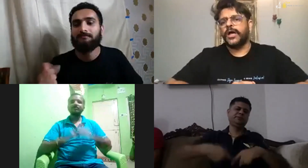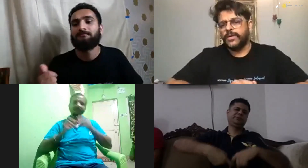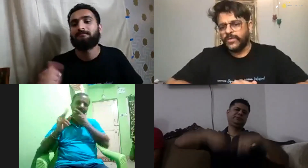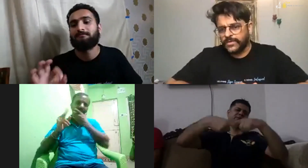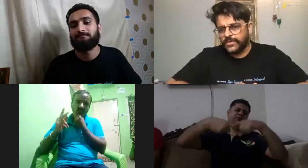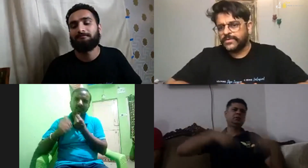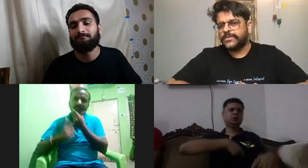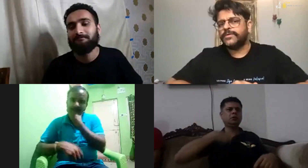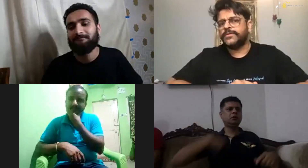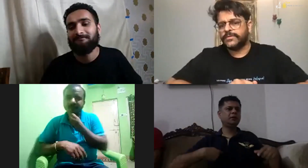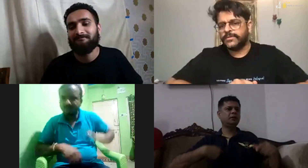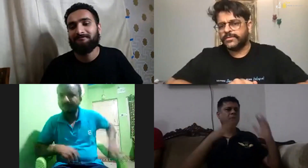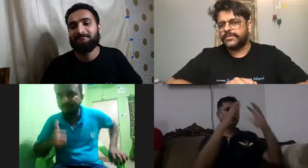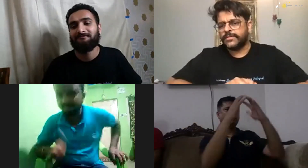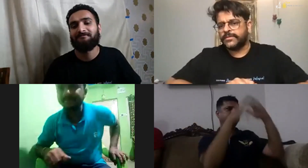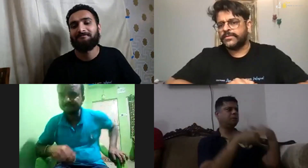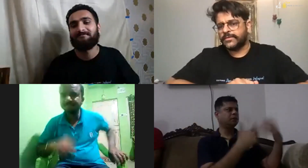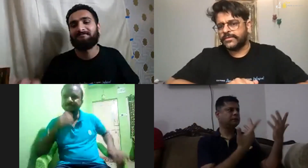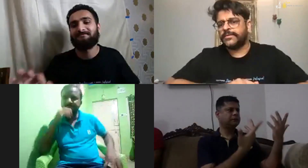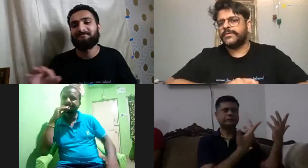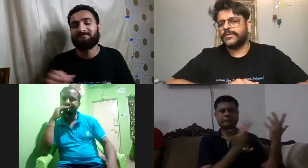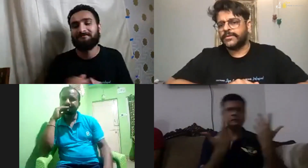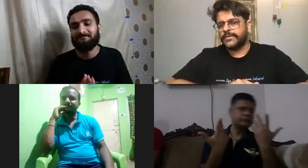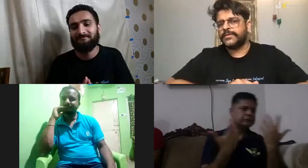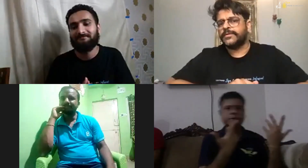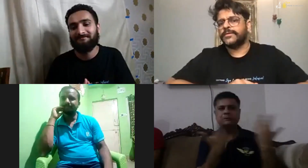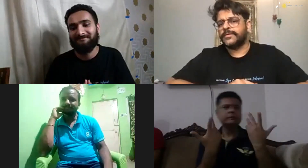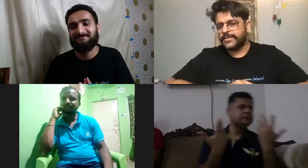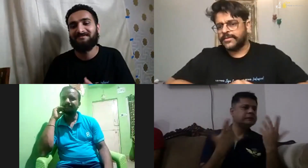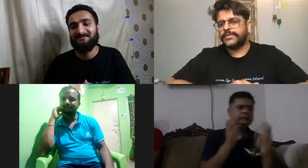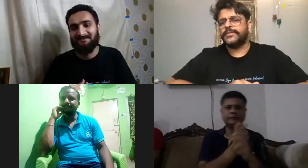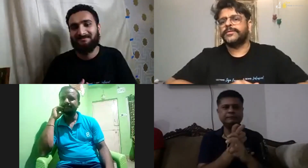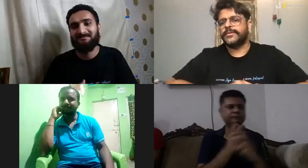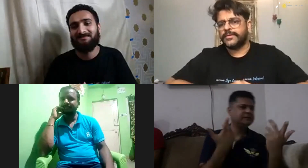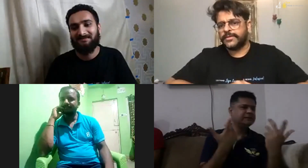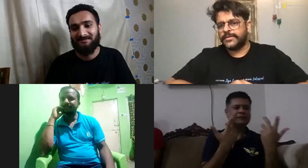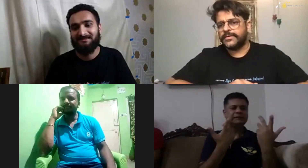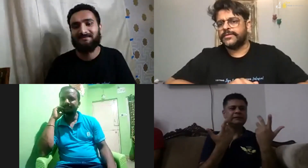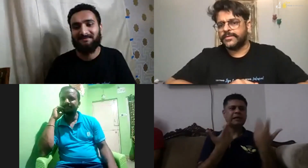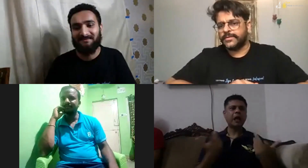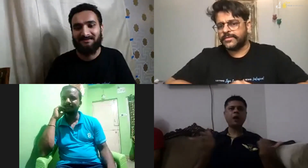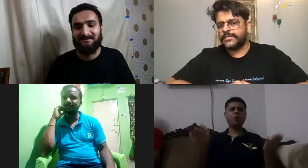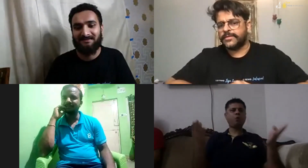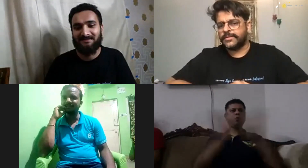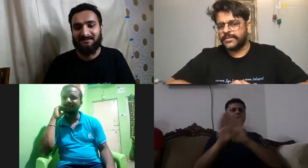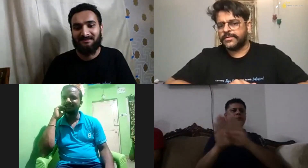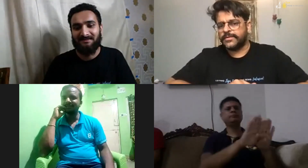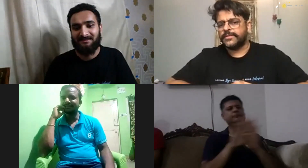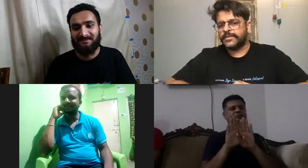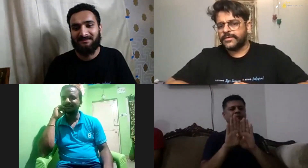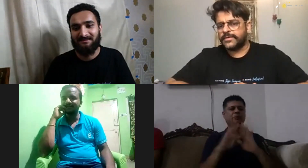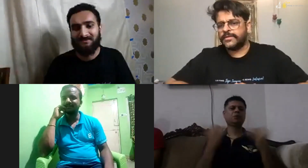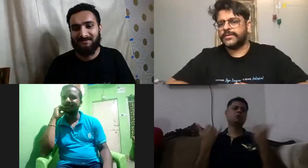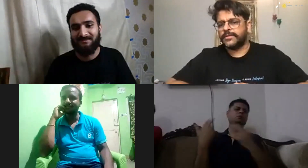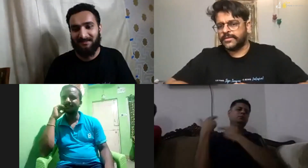COVID. The whole thing happened, and I had to put the whole thing on hold. And even the market collapsed in China and everything, the relations between the countries.